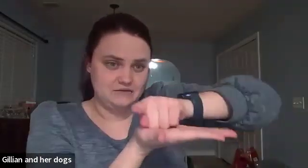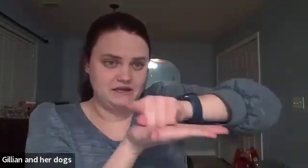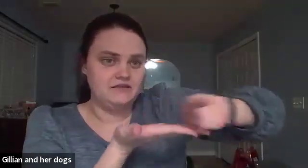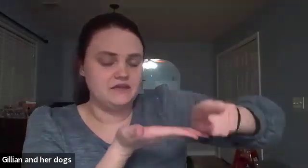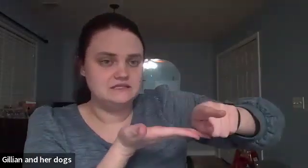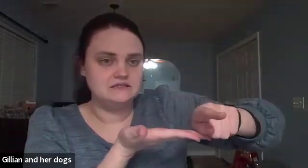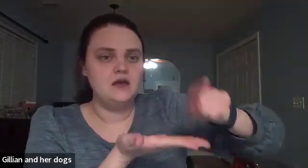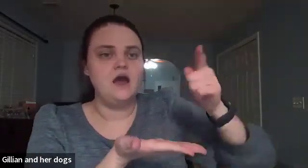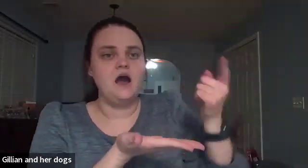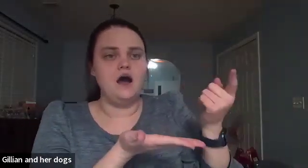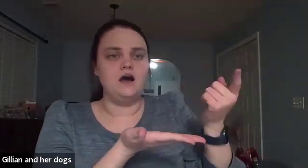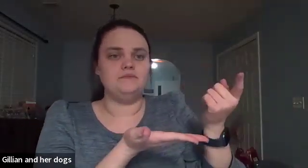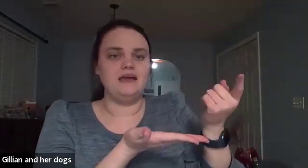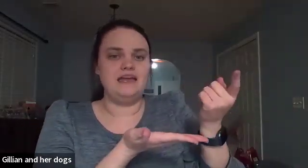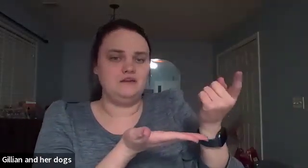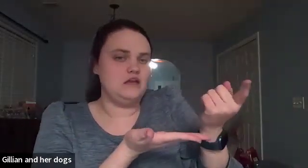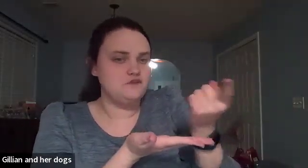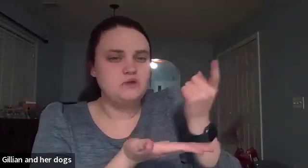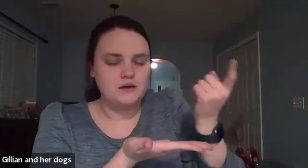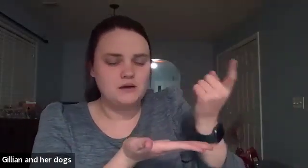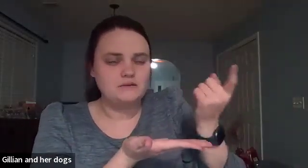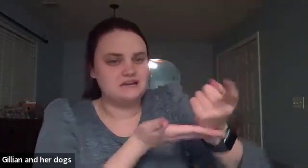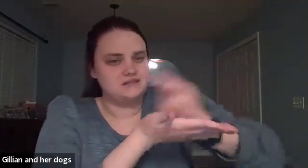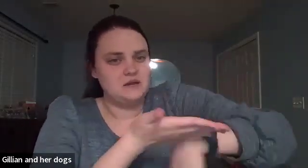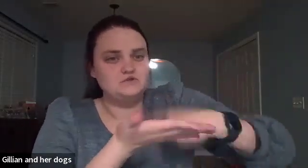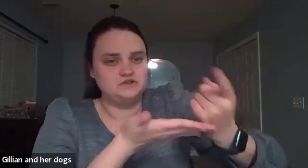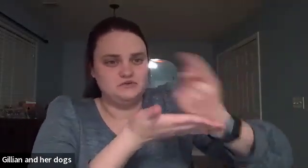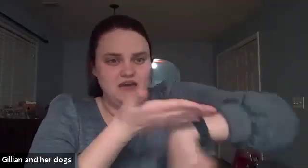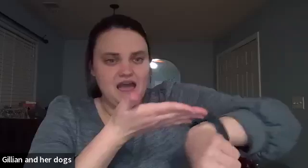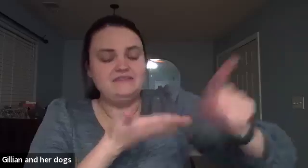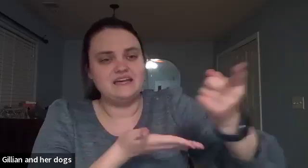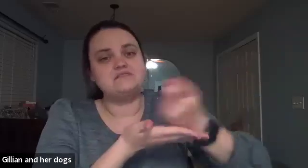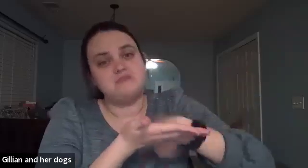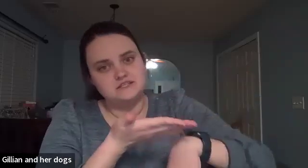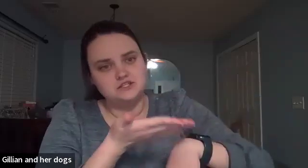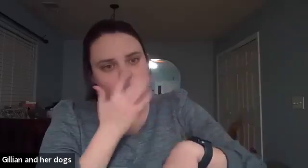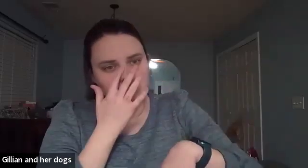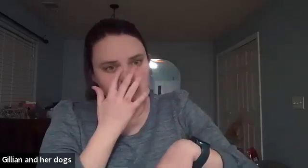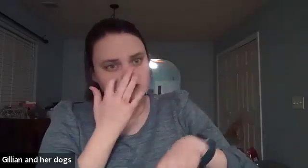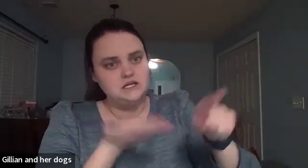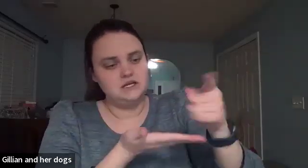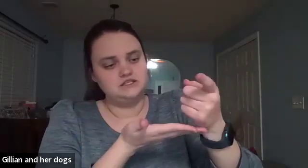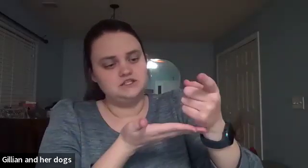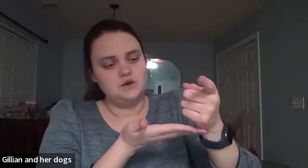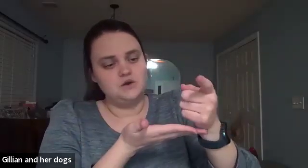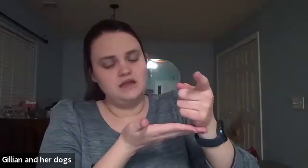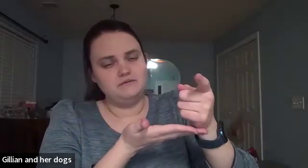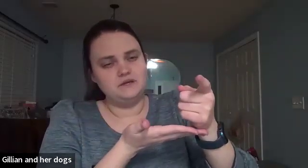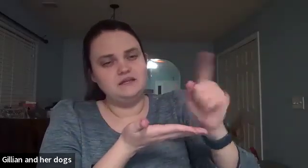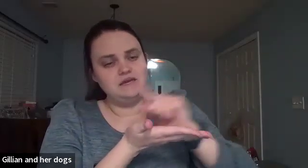down like this. If you probably notice, I sometimes will do that. That's a faster motion. So